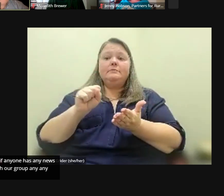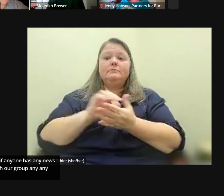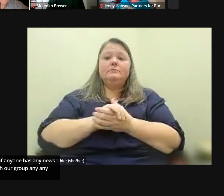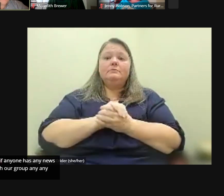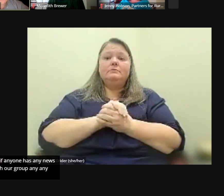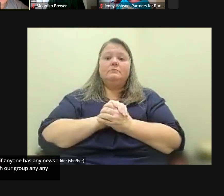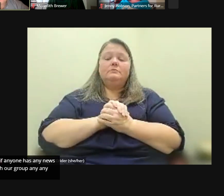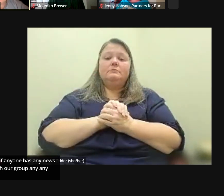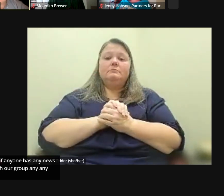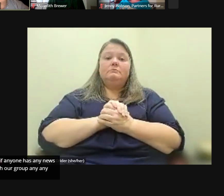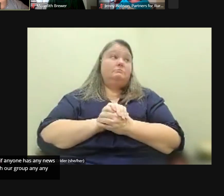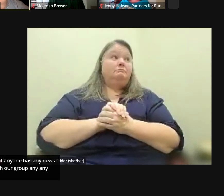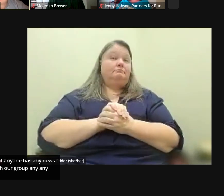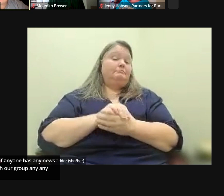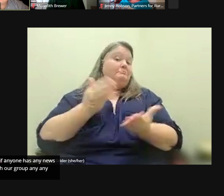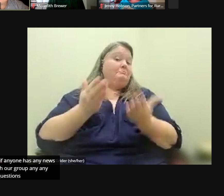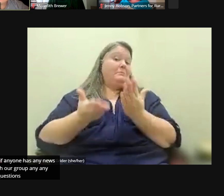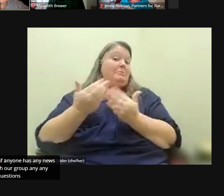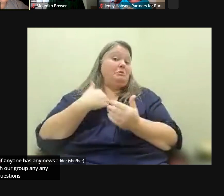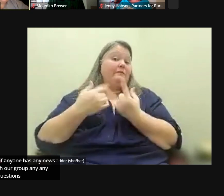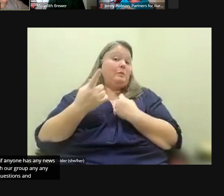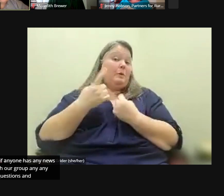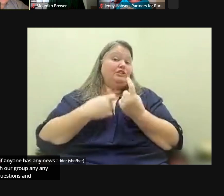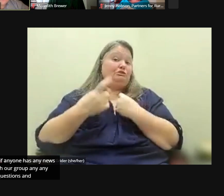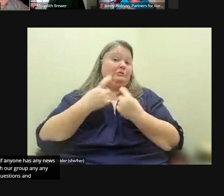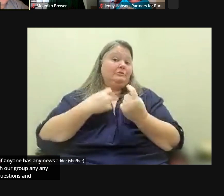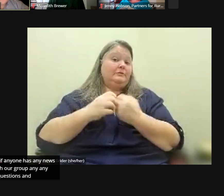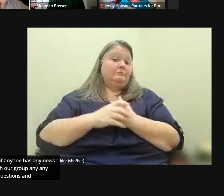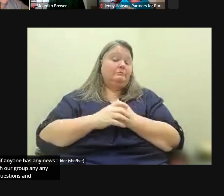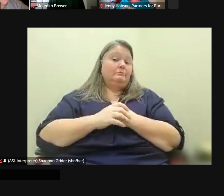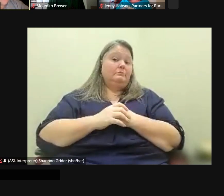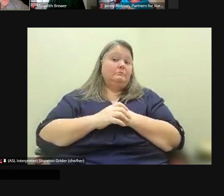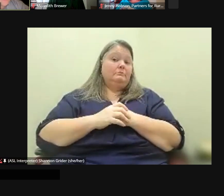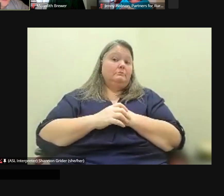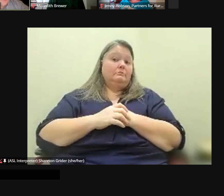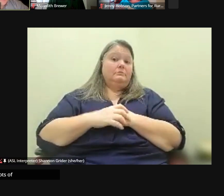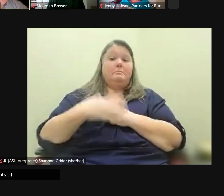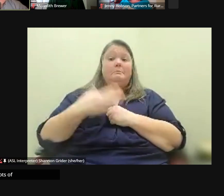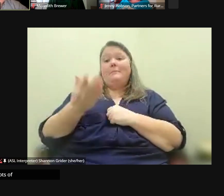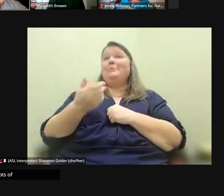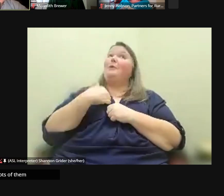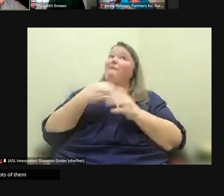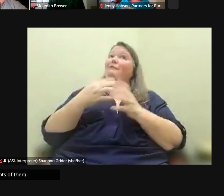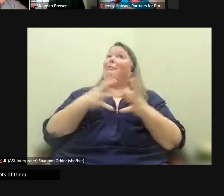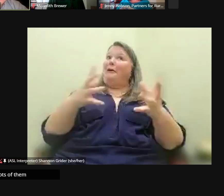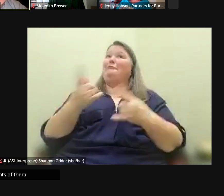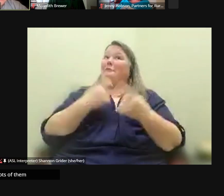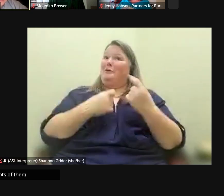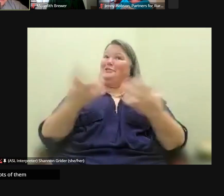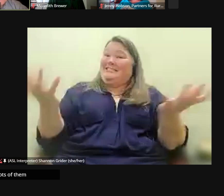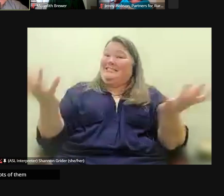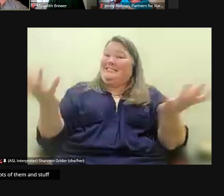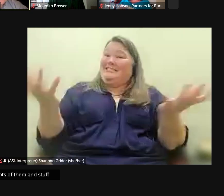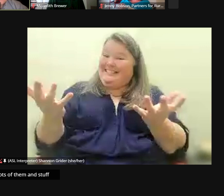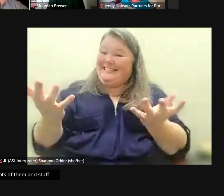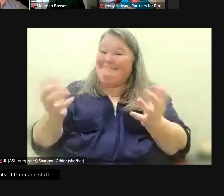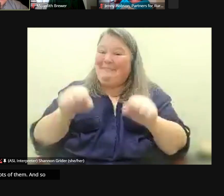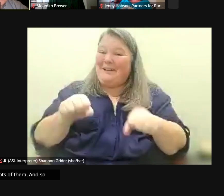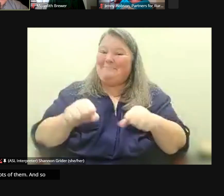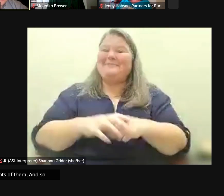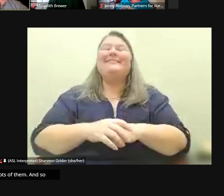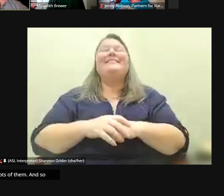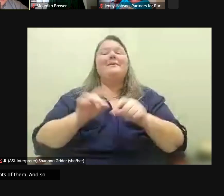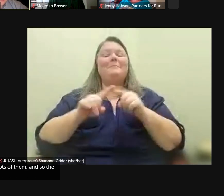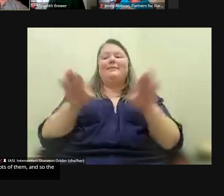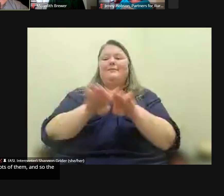maybe you have questions, and it's possible you have lots of them. And so the floor is